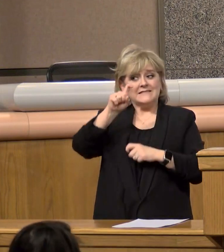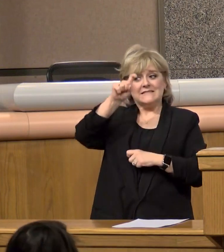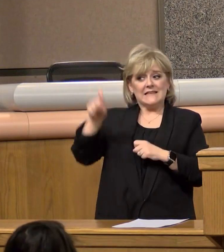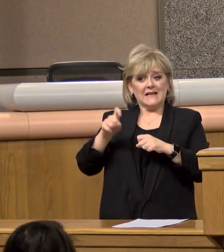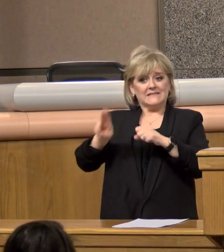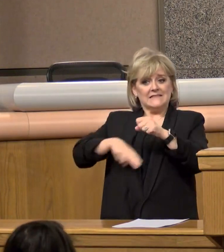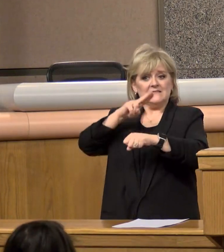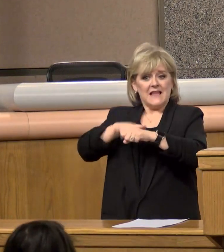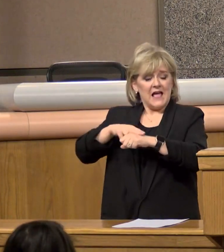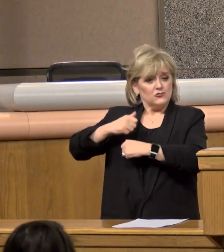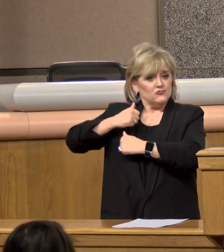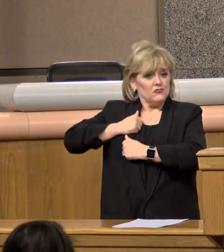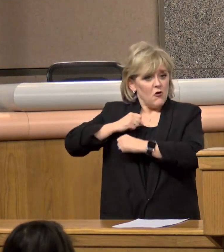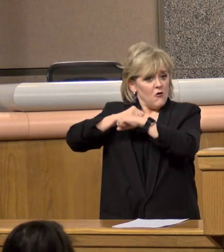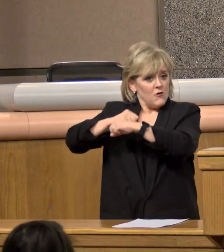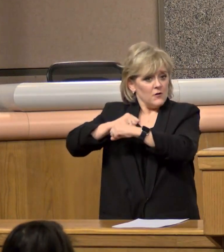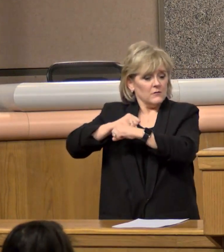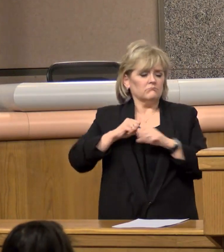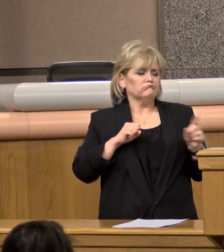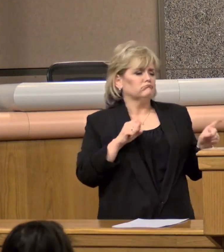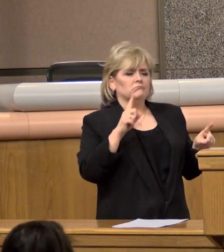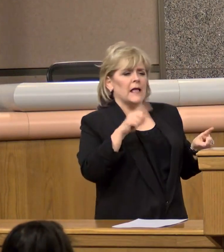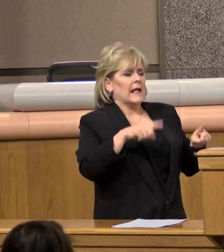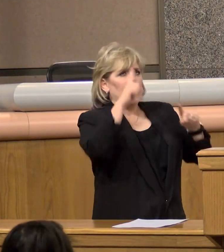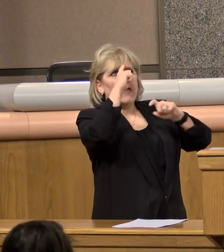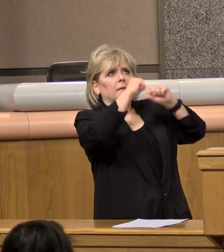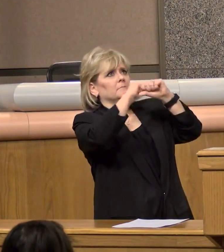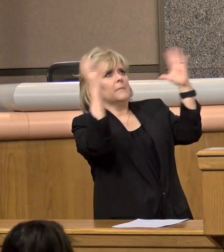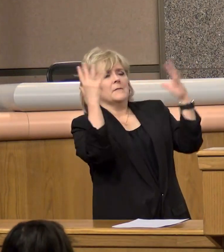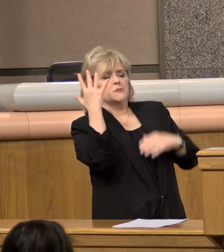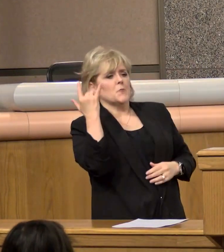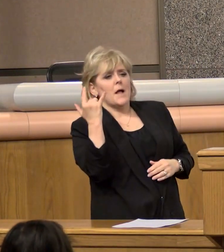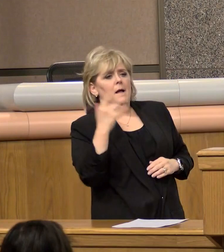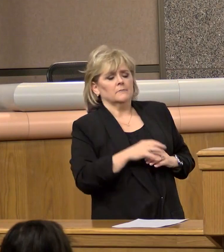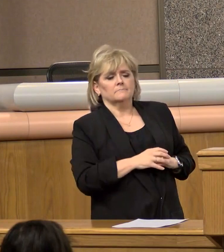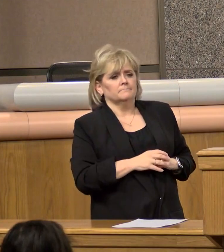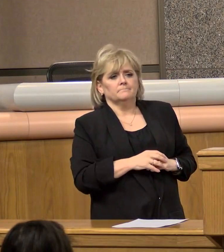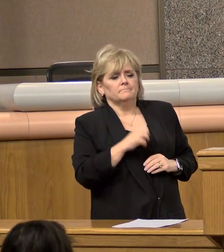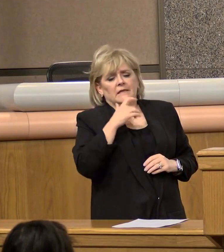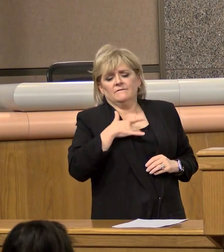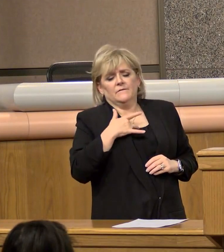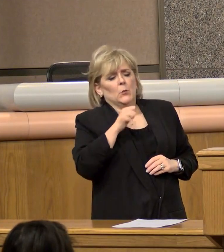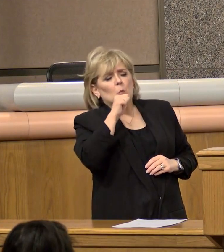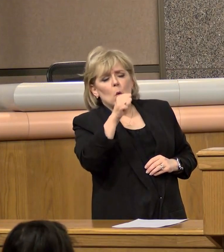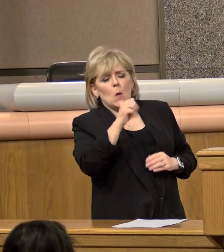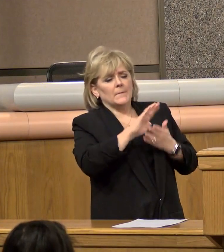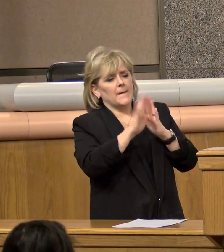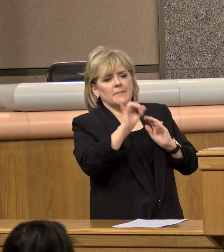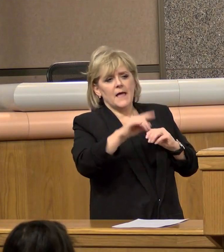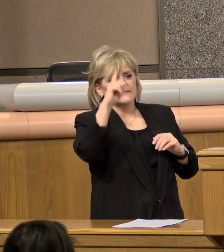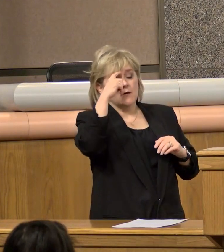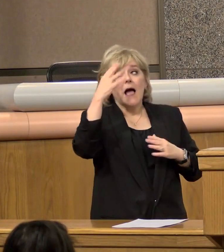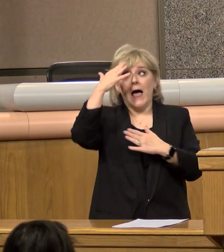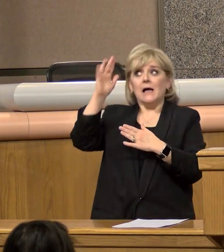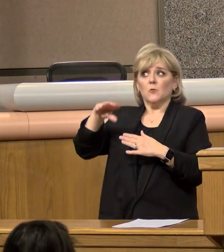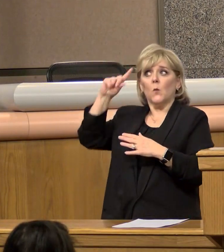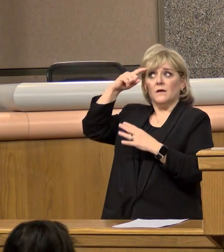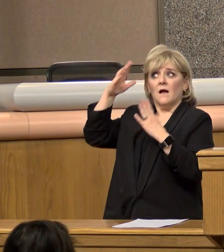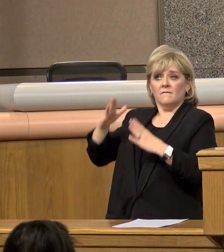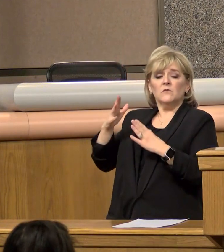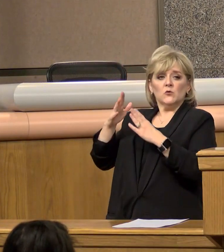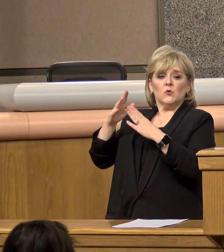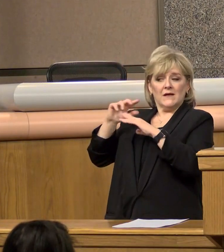can't imagine needing the National Guard this week. I don't see our situation getting to that point. I know the governor's activated it, uh, but I